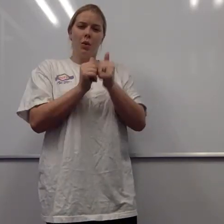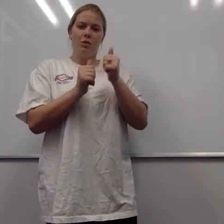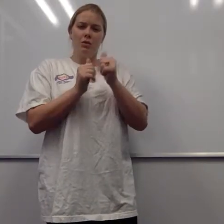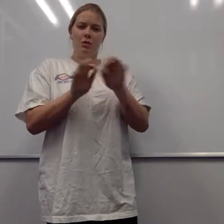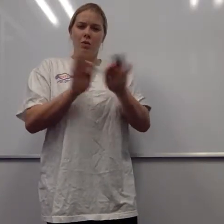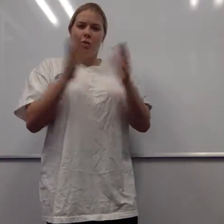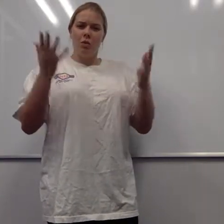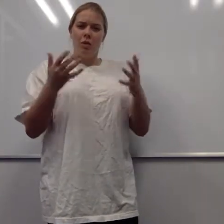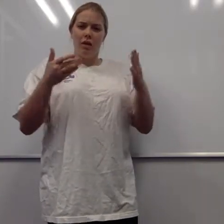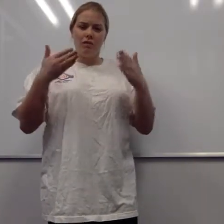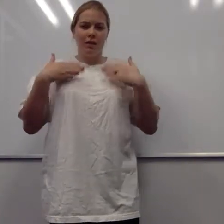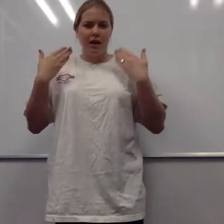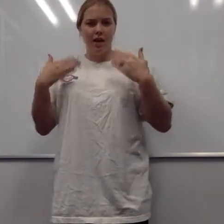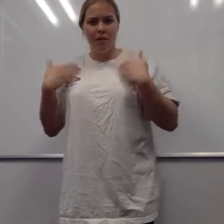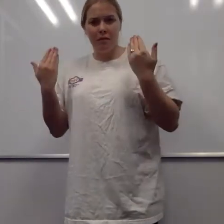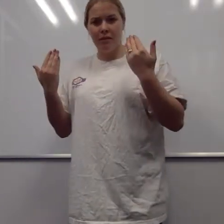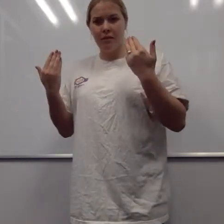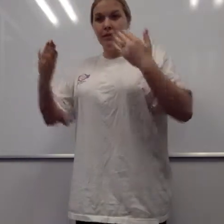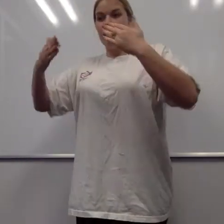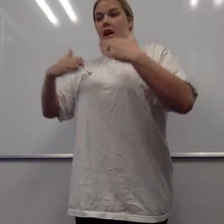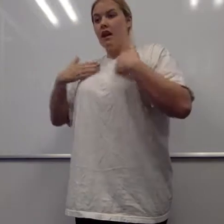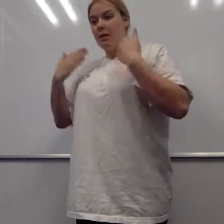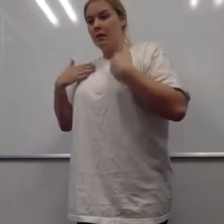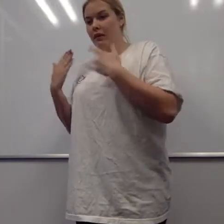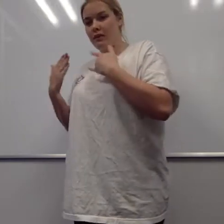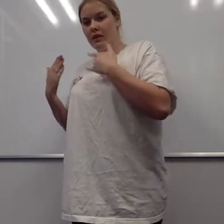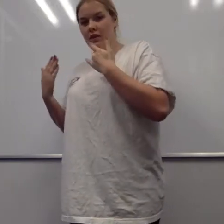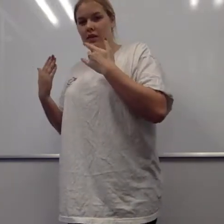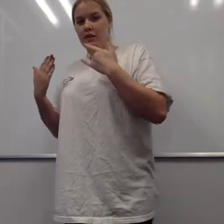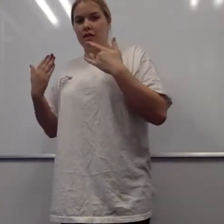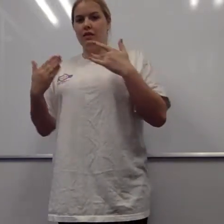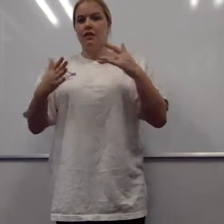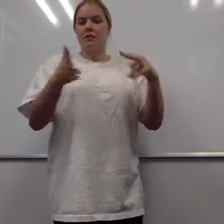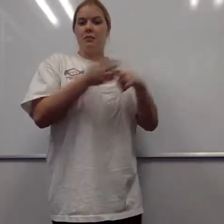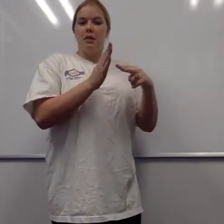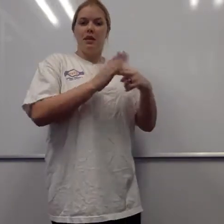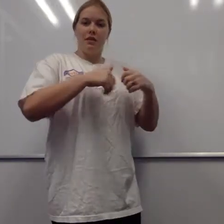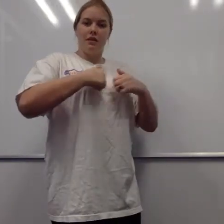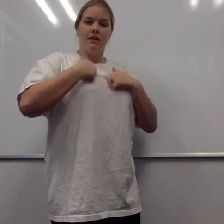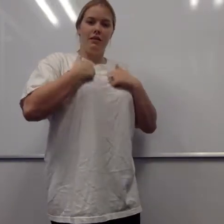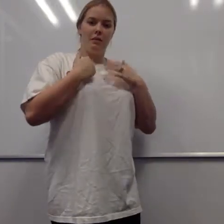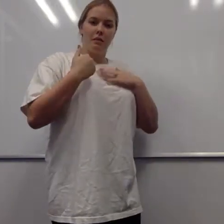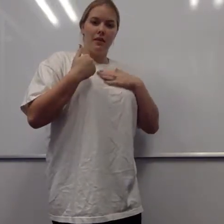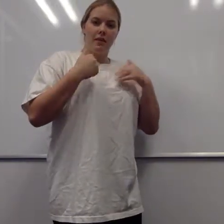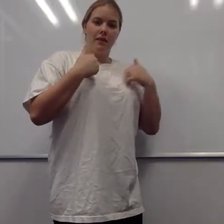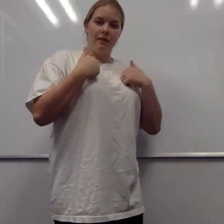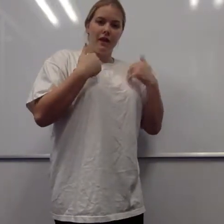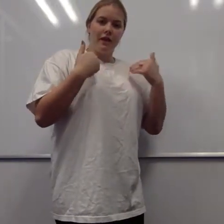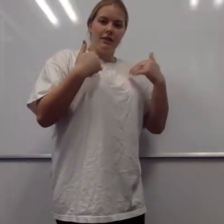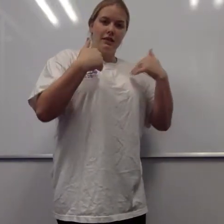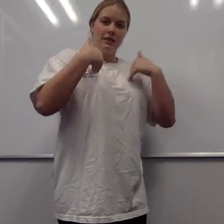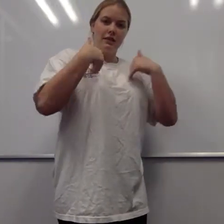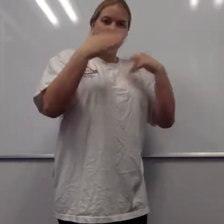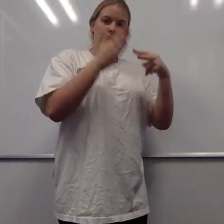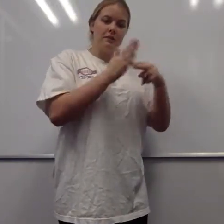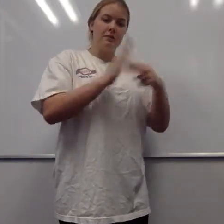And what's the difference between being happy and having meaning in life? Many psychologists define happiness as